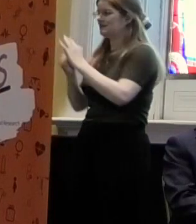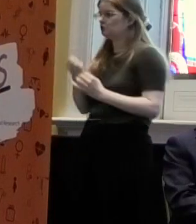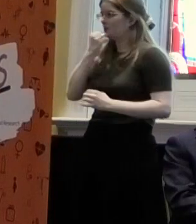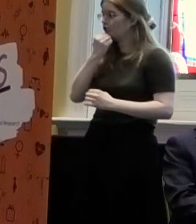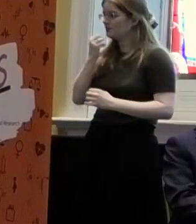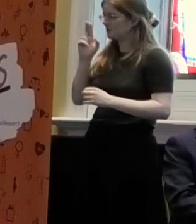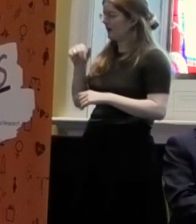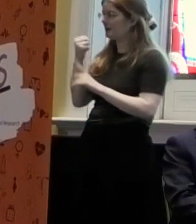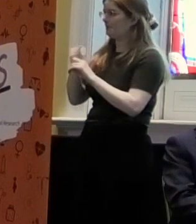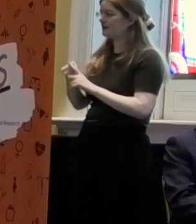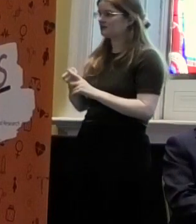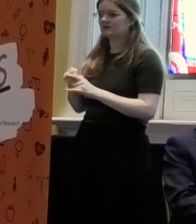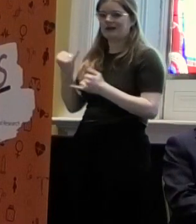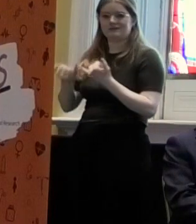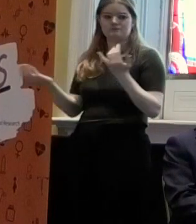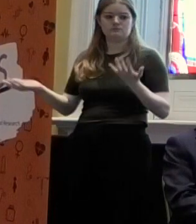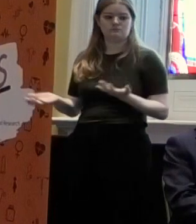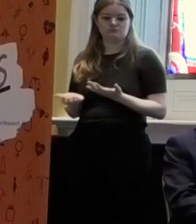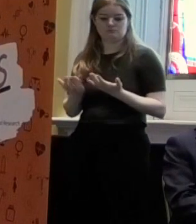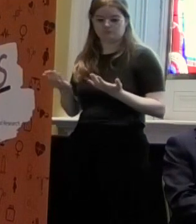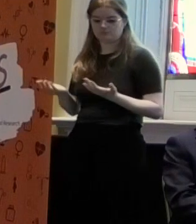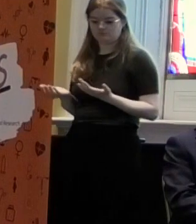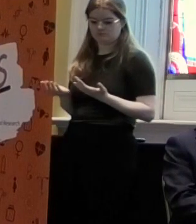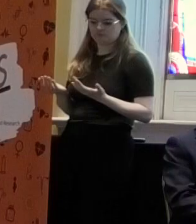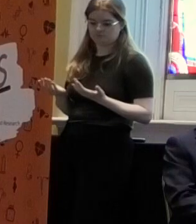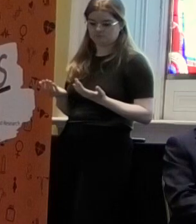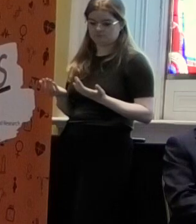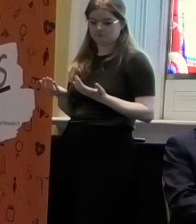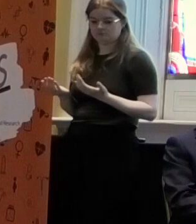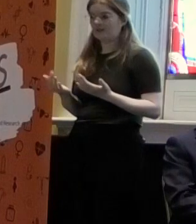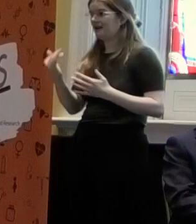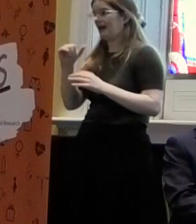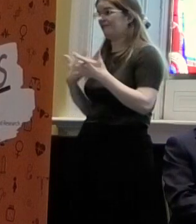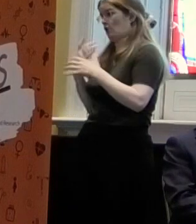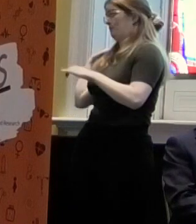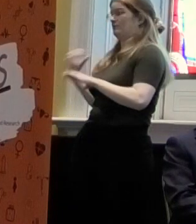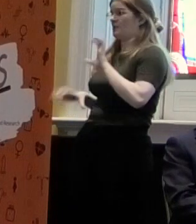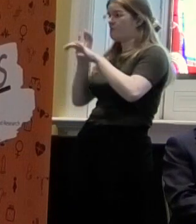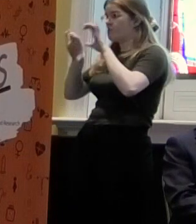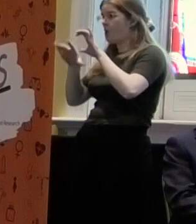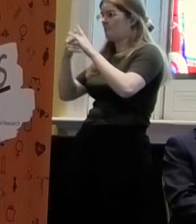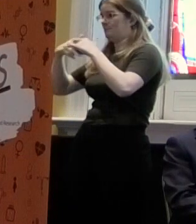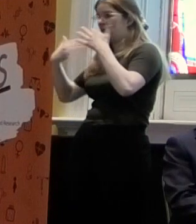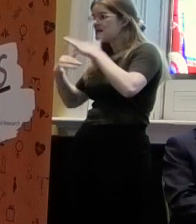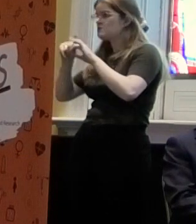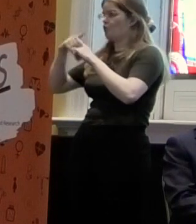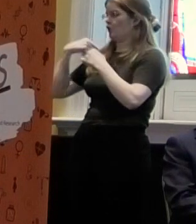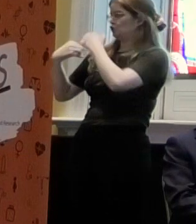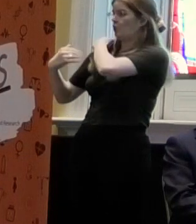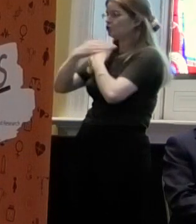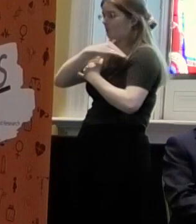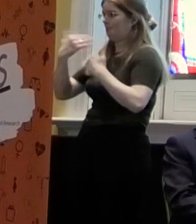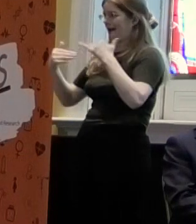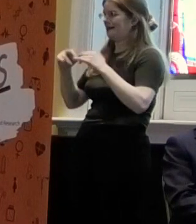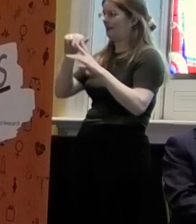with bowel symptoms or bleeding from the back passage, etc., or symptoms like having shoulder pain. So it